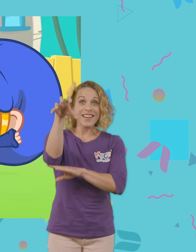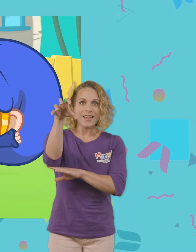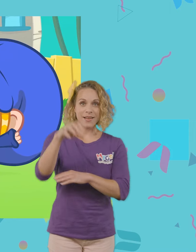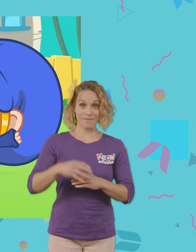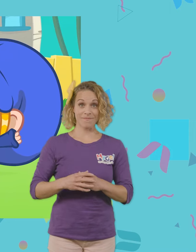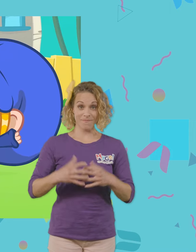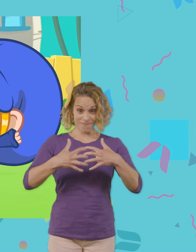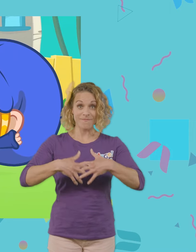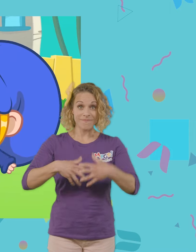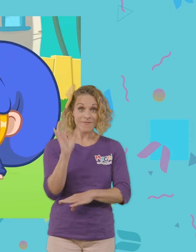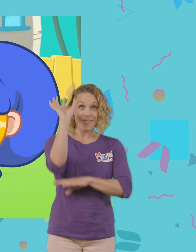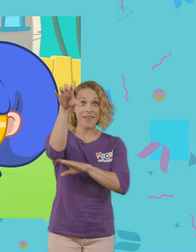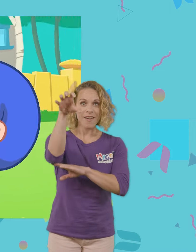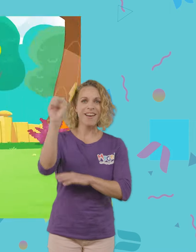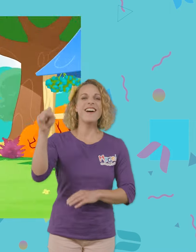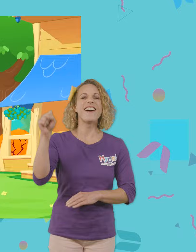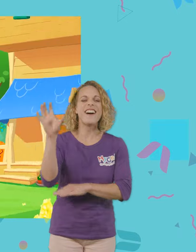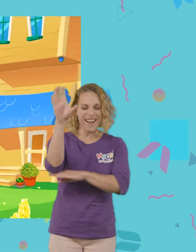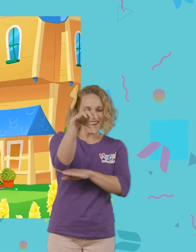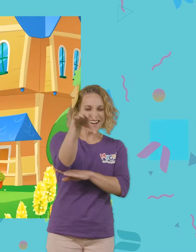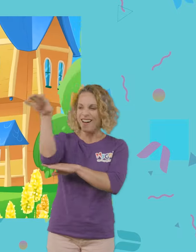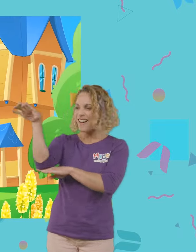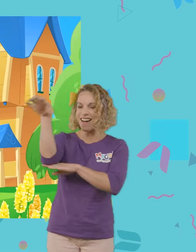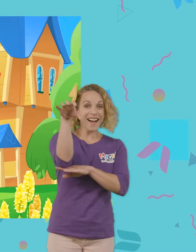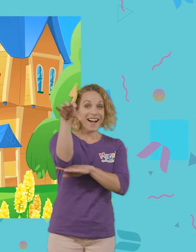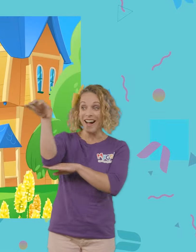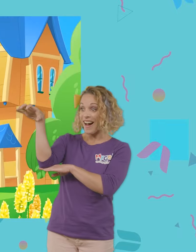crane! Crane?